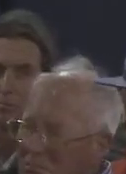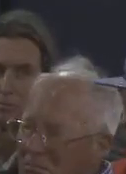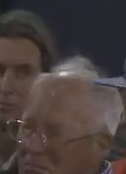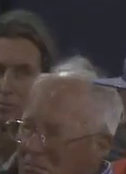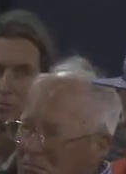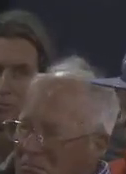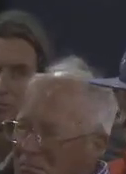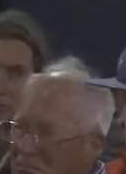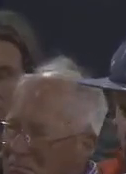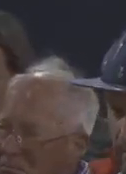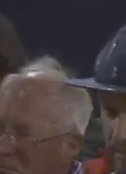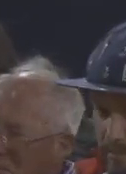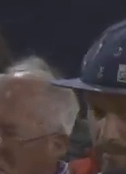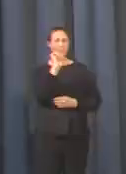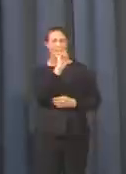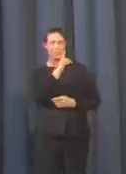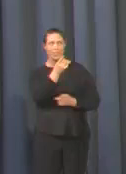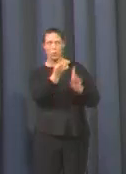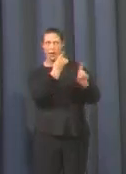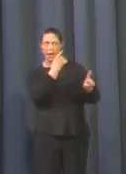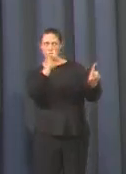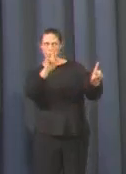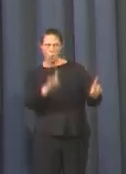What is their reaction to that?